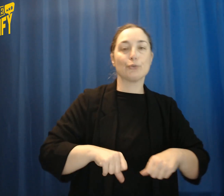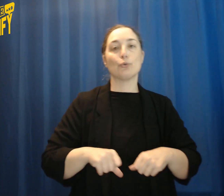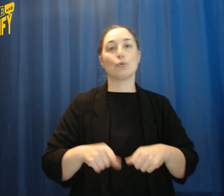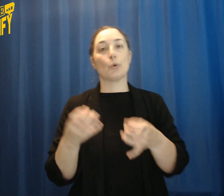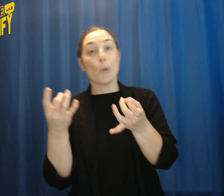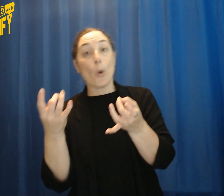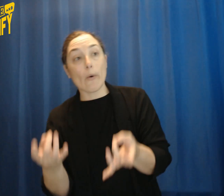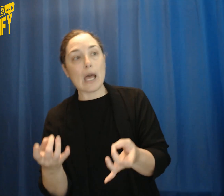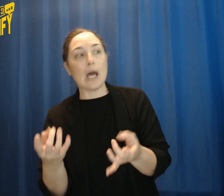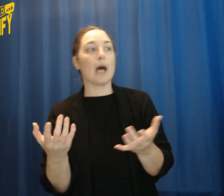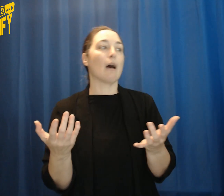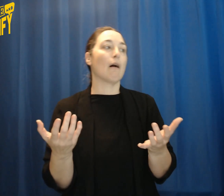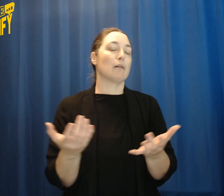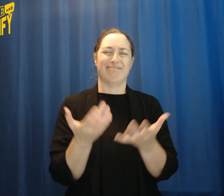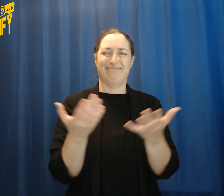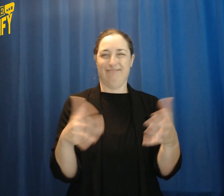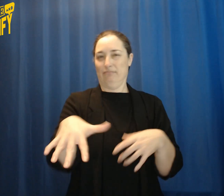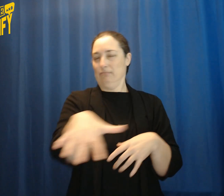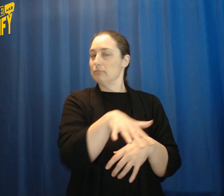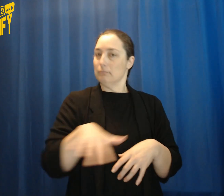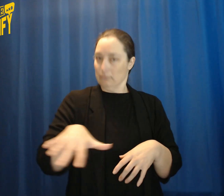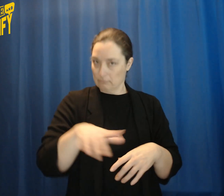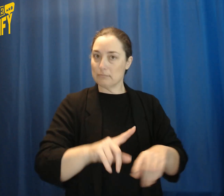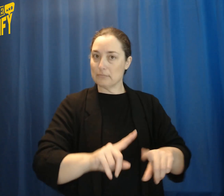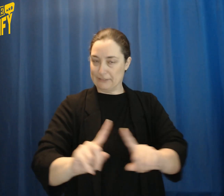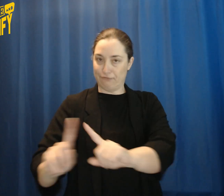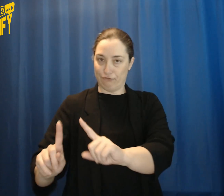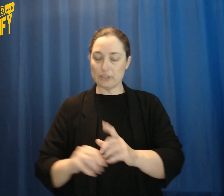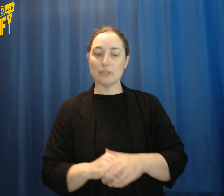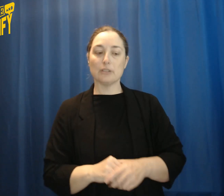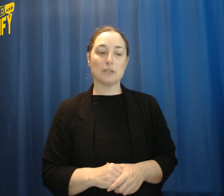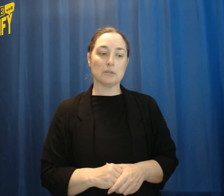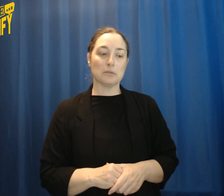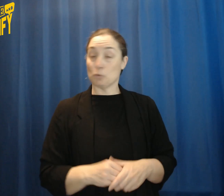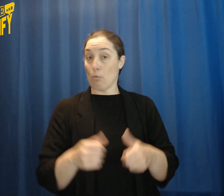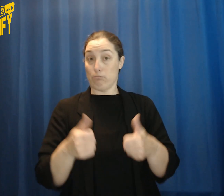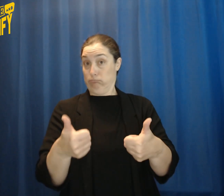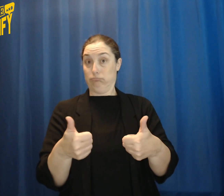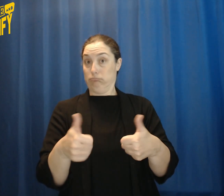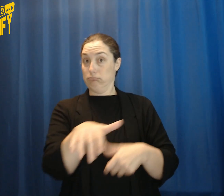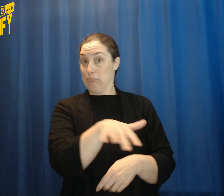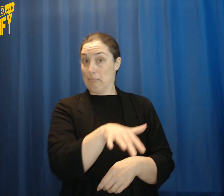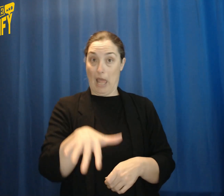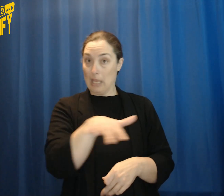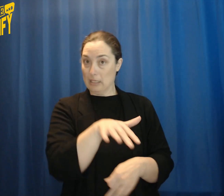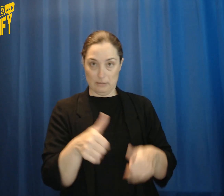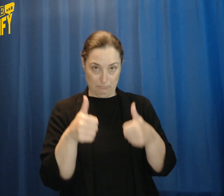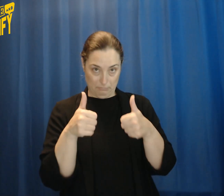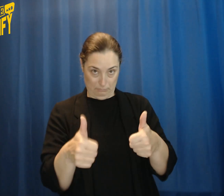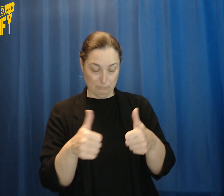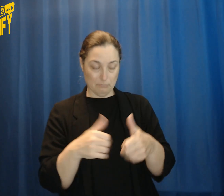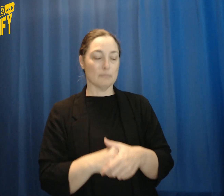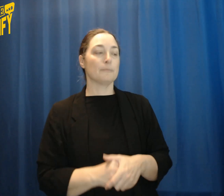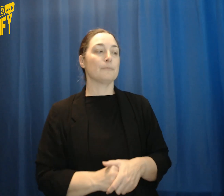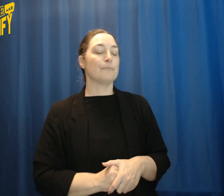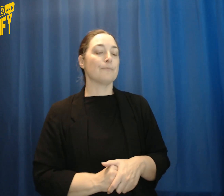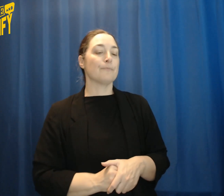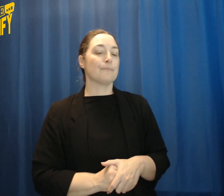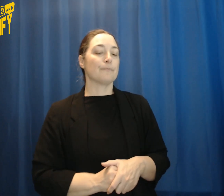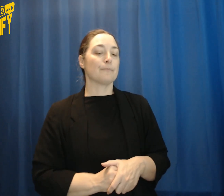studio. In that way, it ticked all the boxes, what we were and what we did. Learning a lot